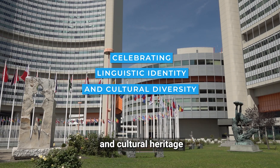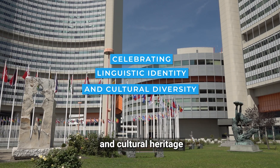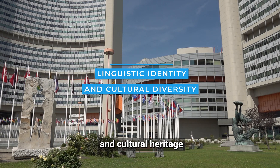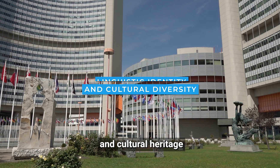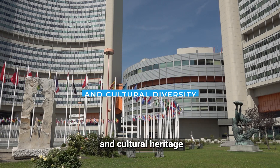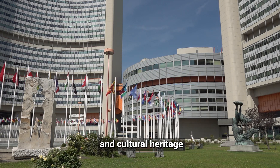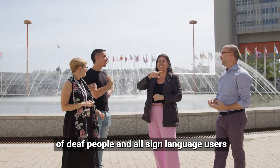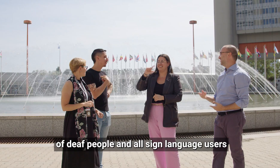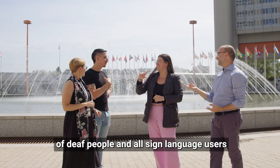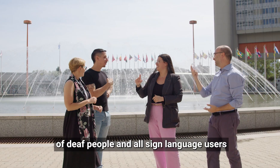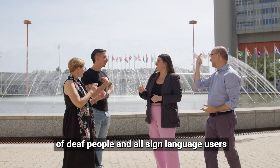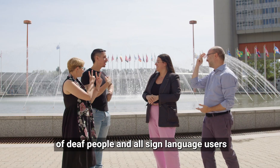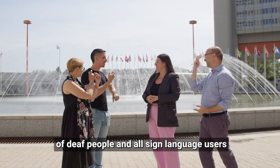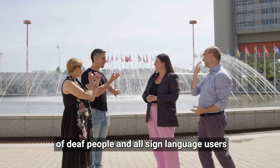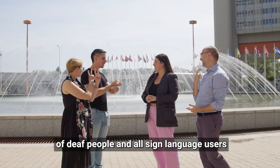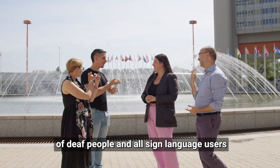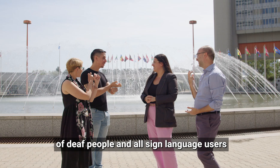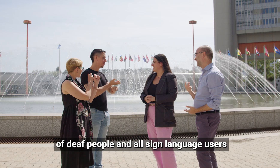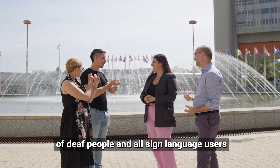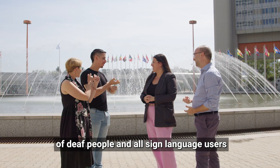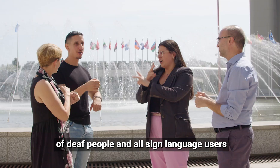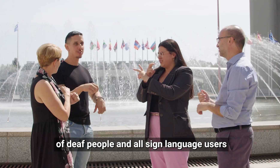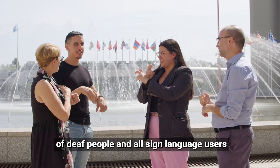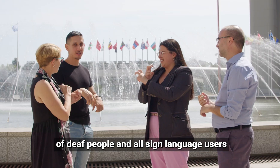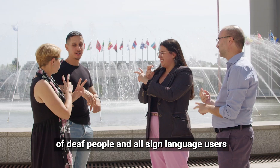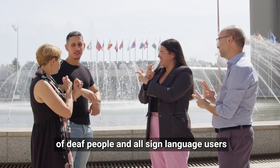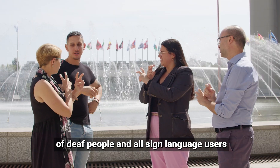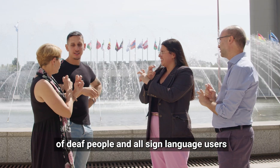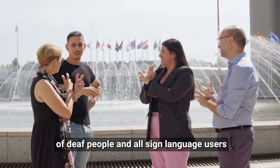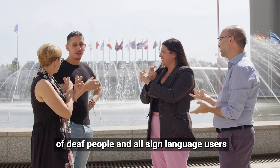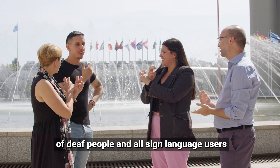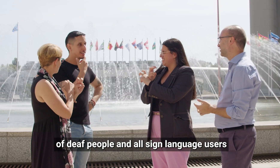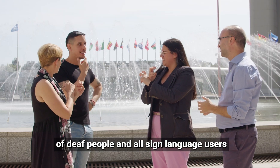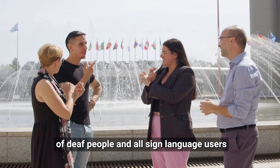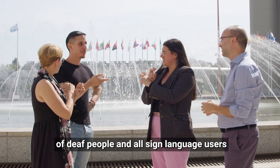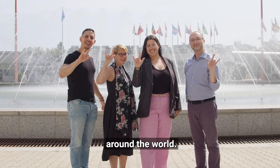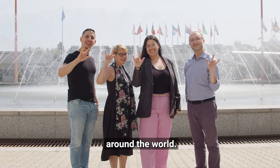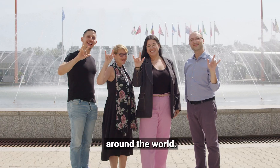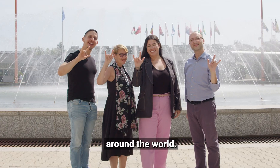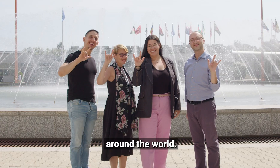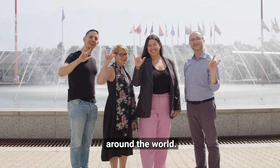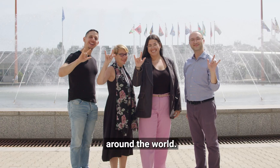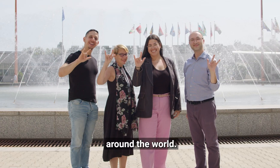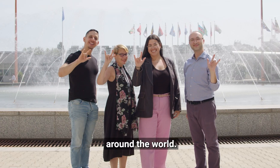heritage of deaf people and all sign language users around the world.